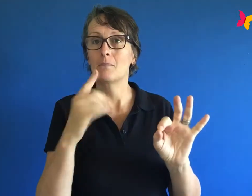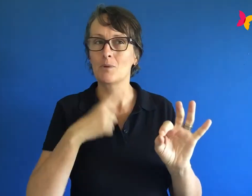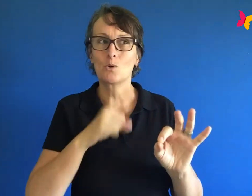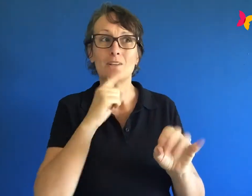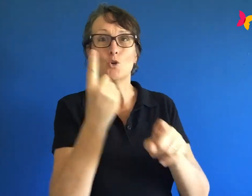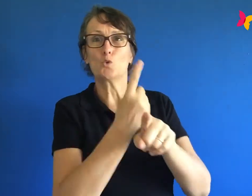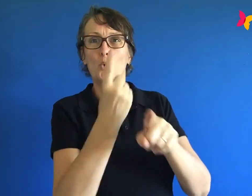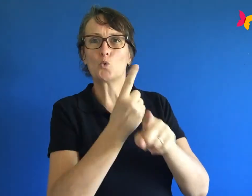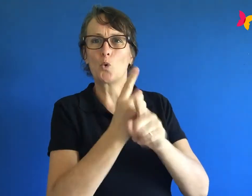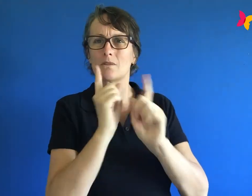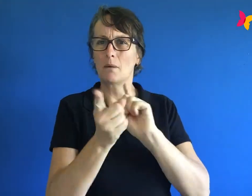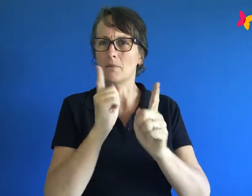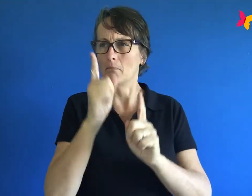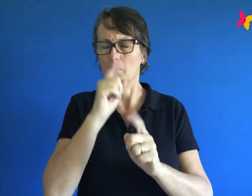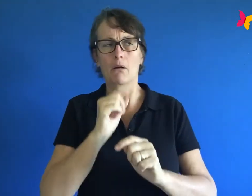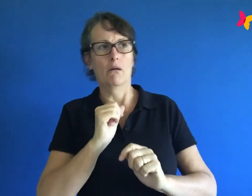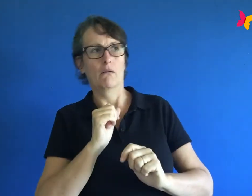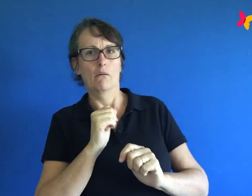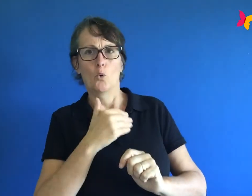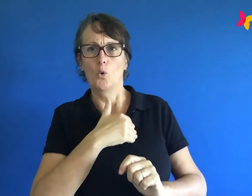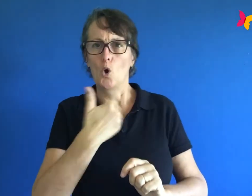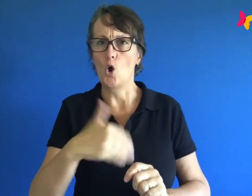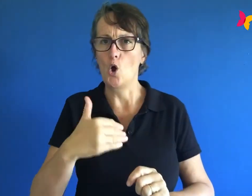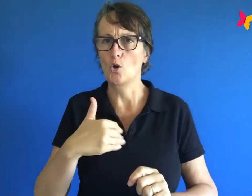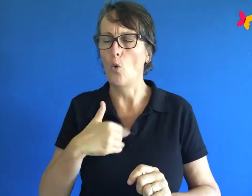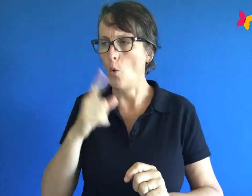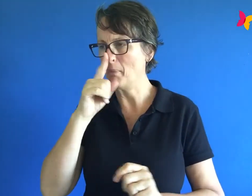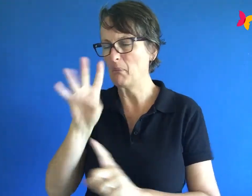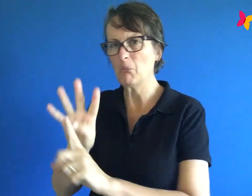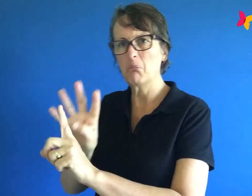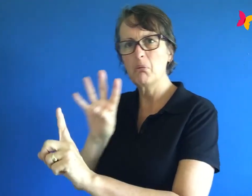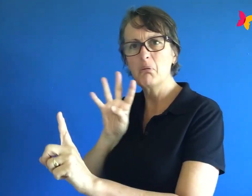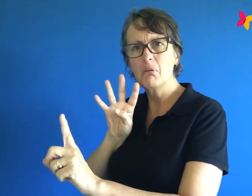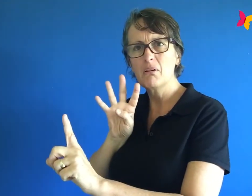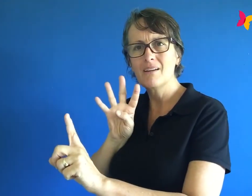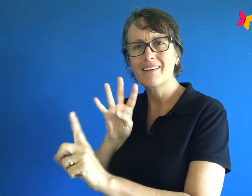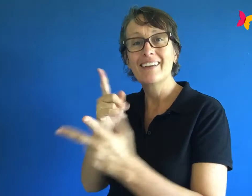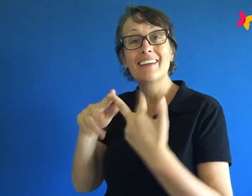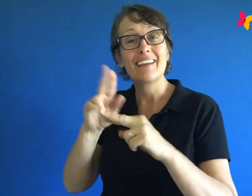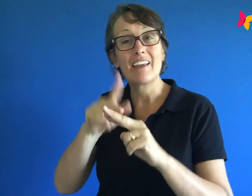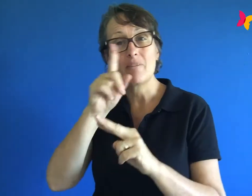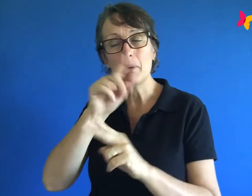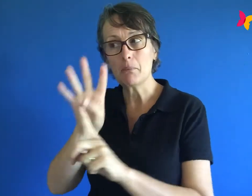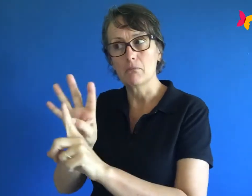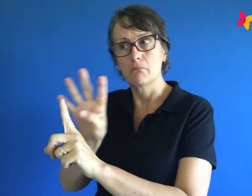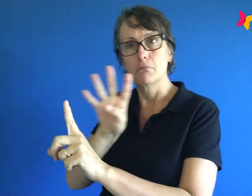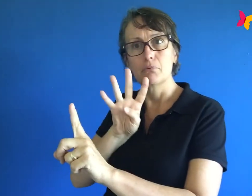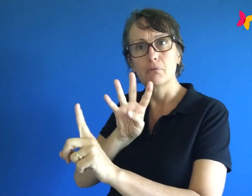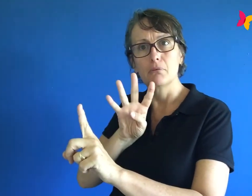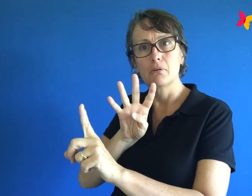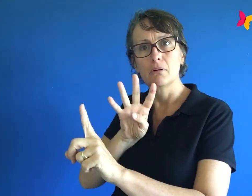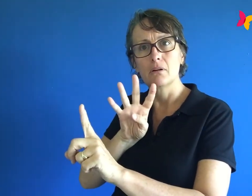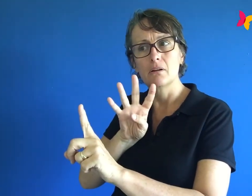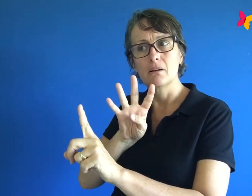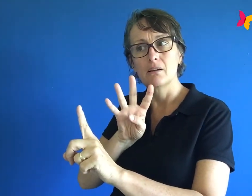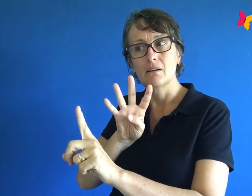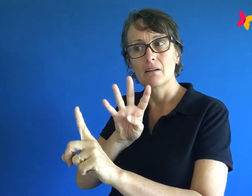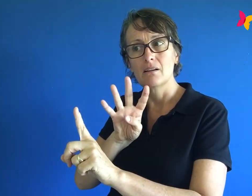people. And when people start moving away and not saying anything, it just compounds that